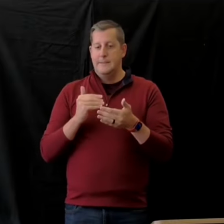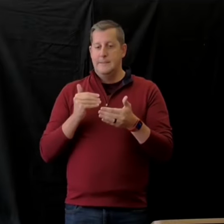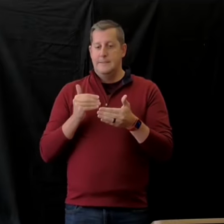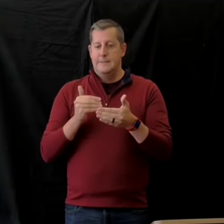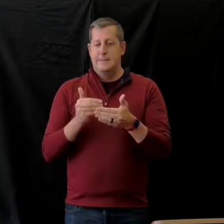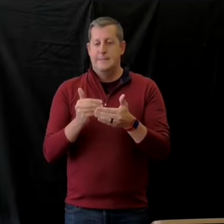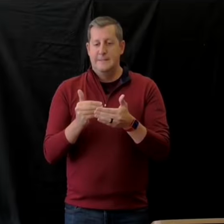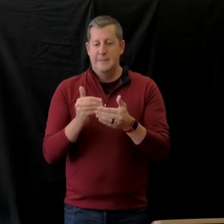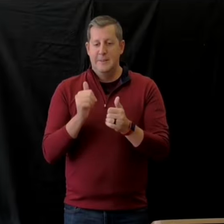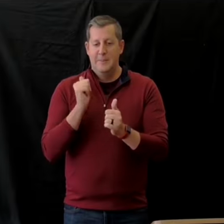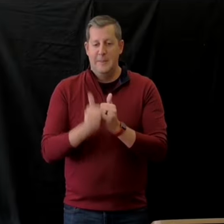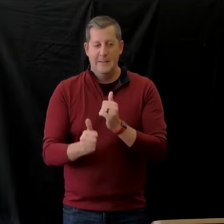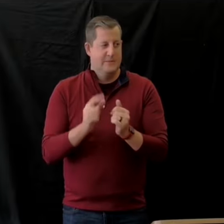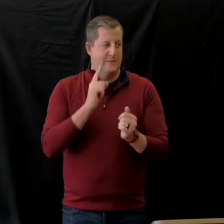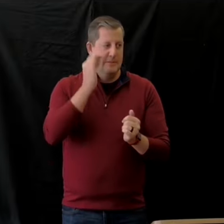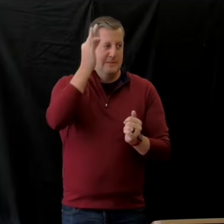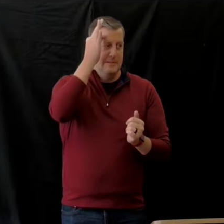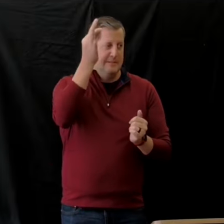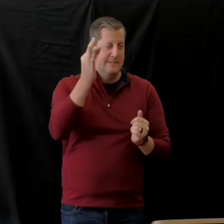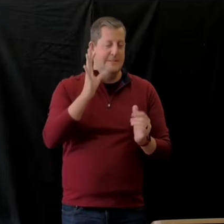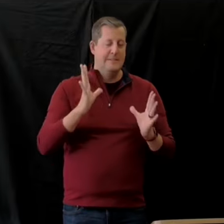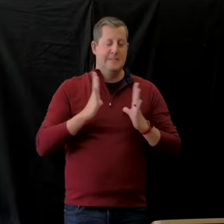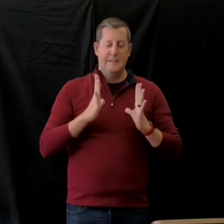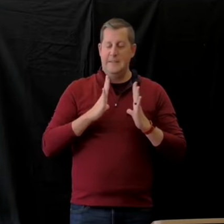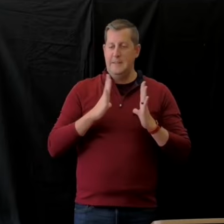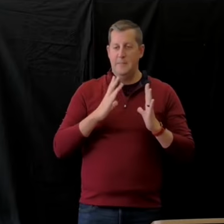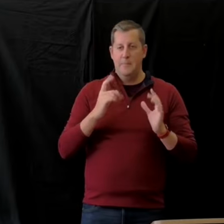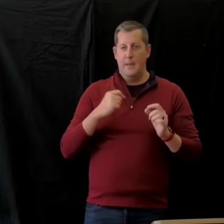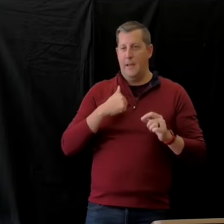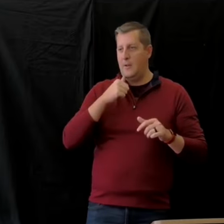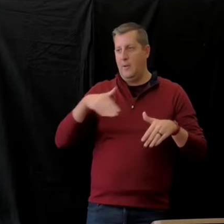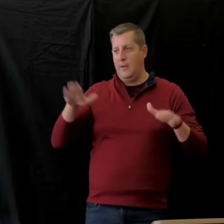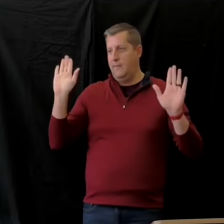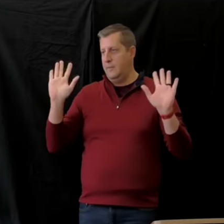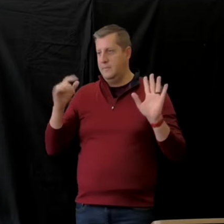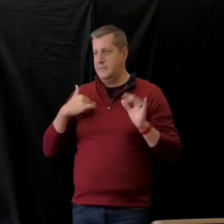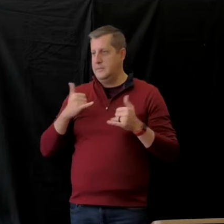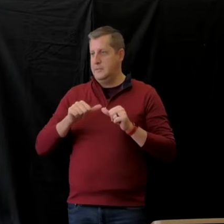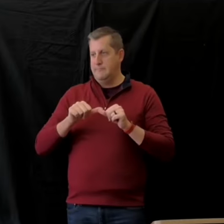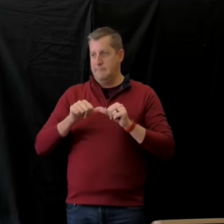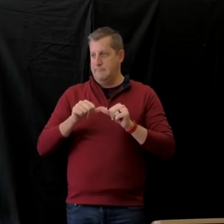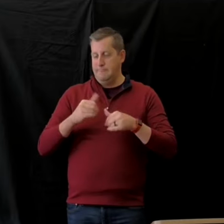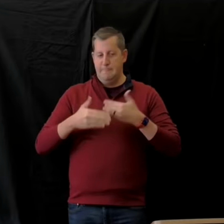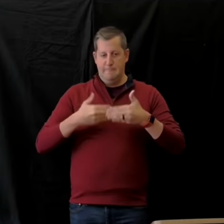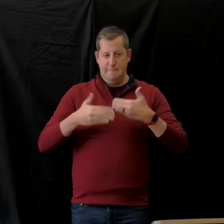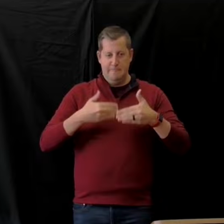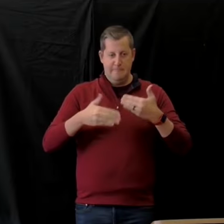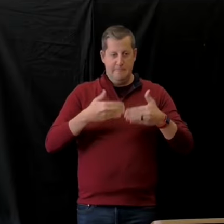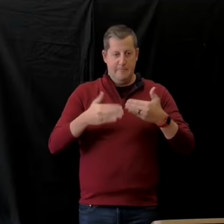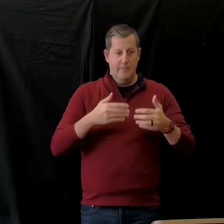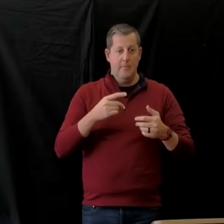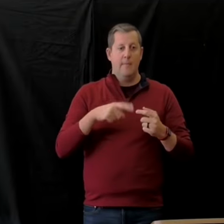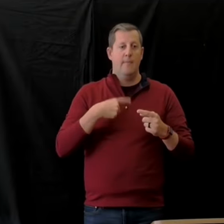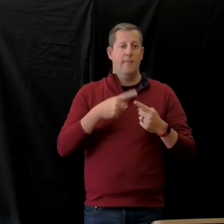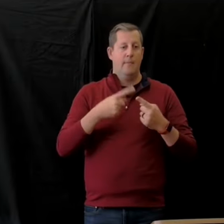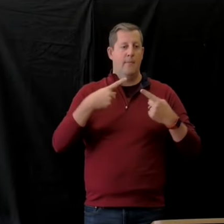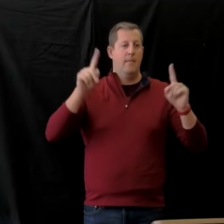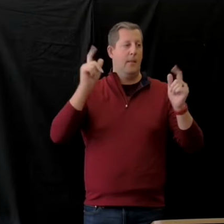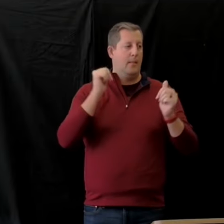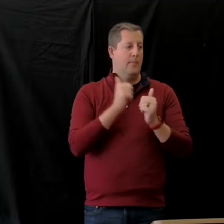So once I took the test again, and I was closer to passing, I was so close to passing, which was fine. I wasn't going to give up,